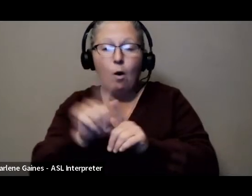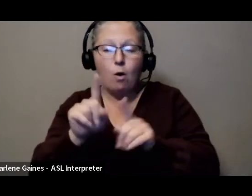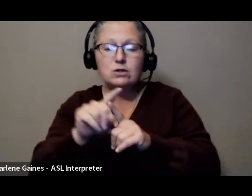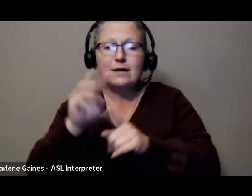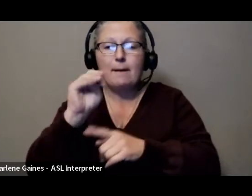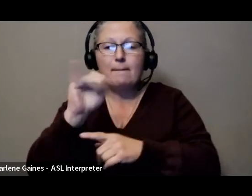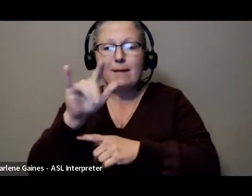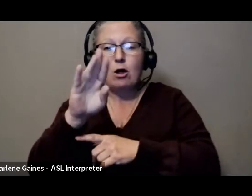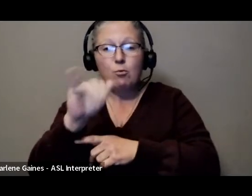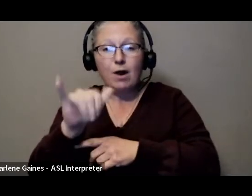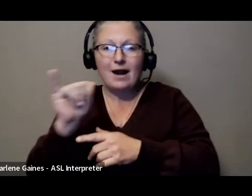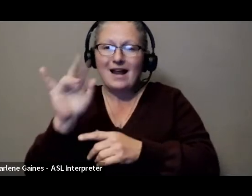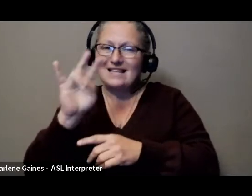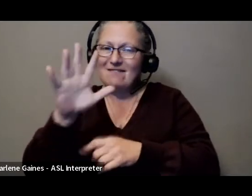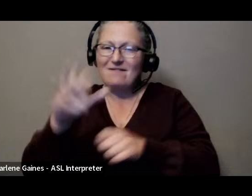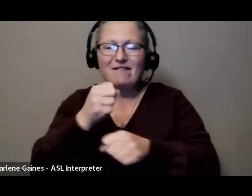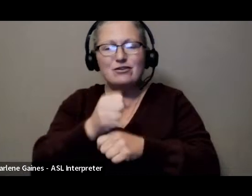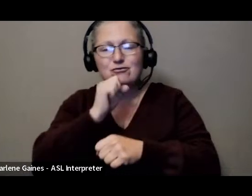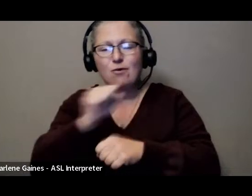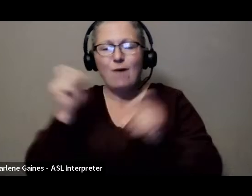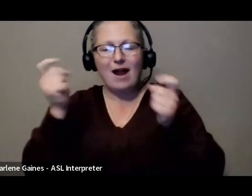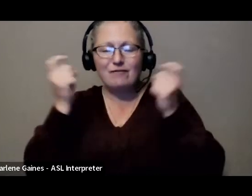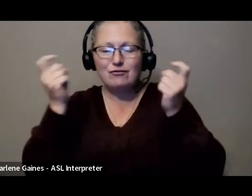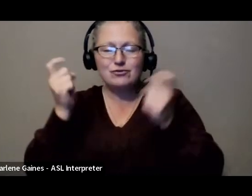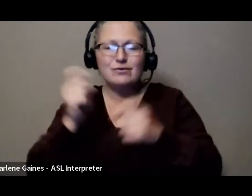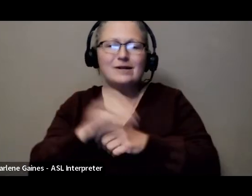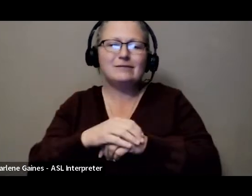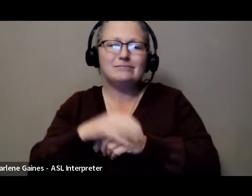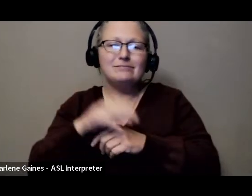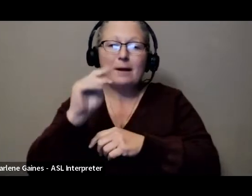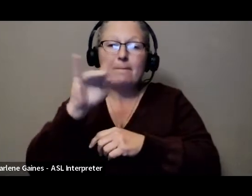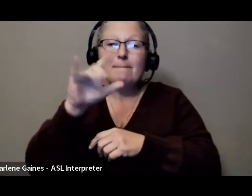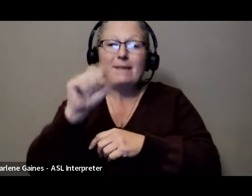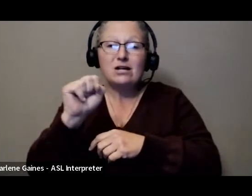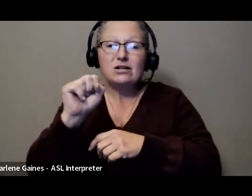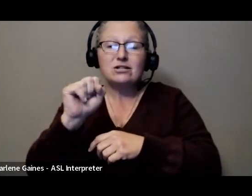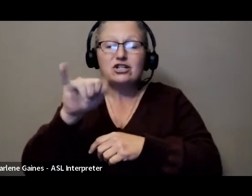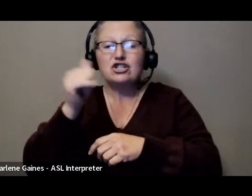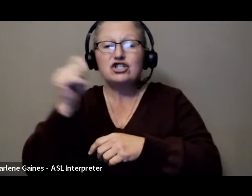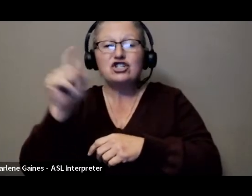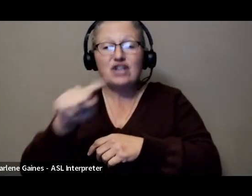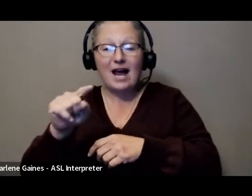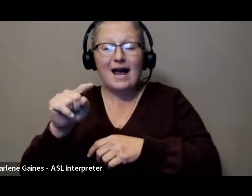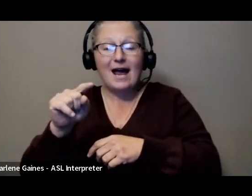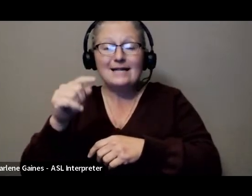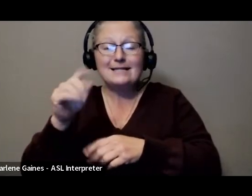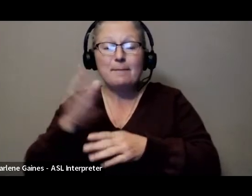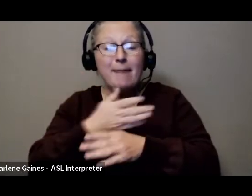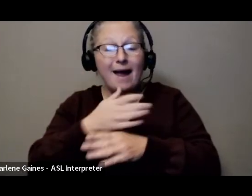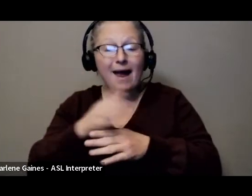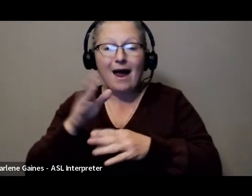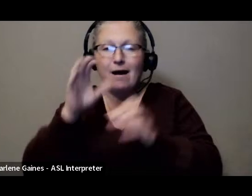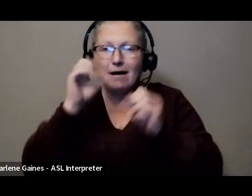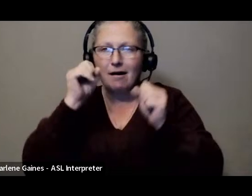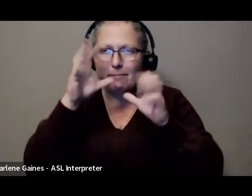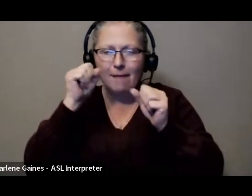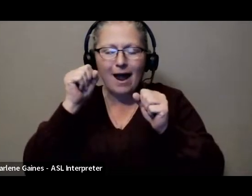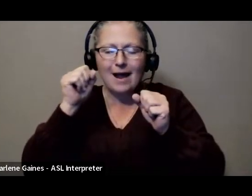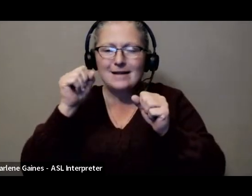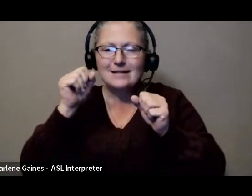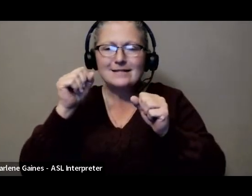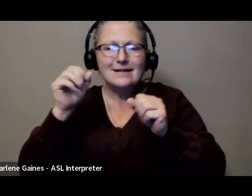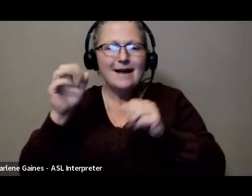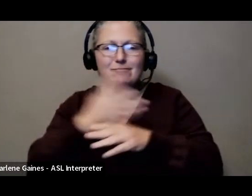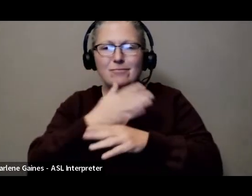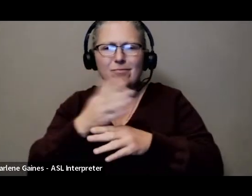being 75 years old, their anniversary. The Mills Jazz Band did an amazing performance. They played probably